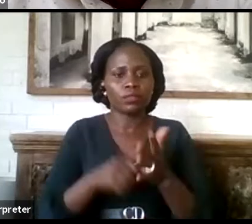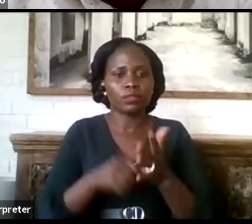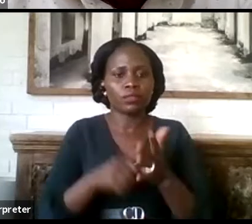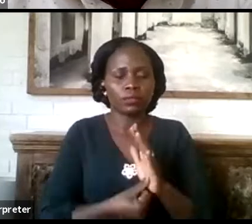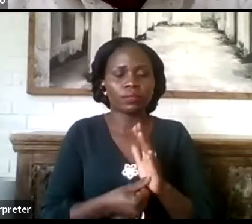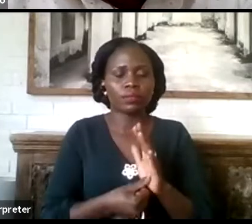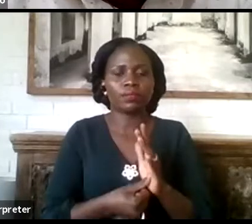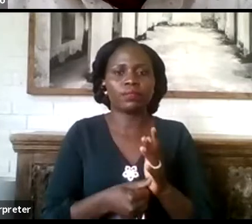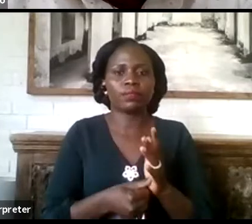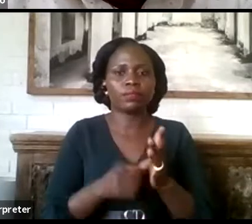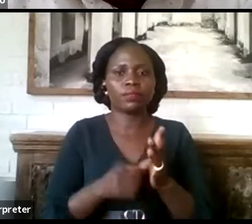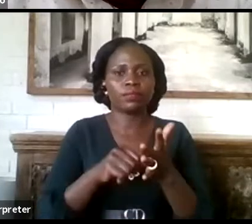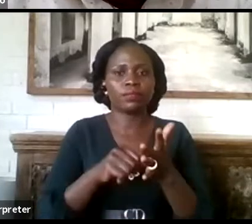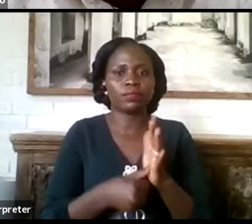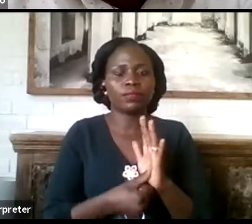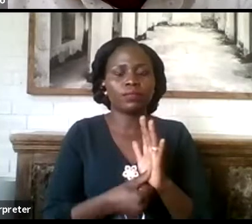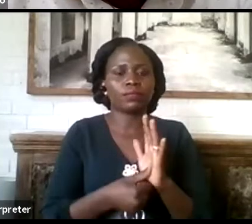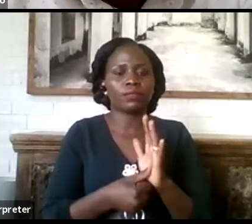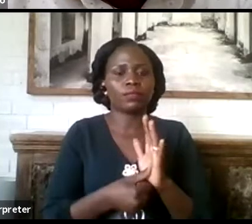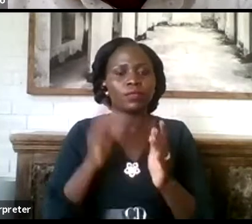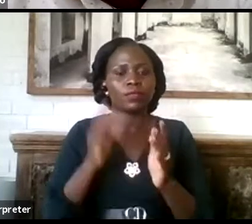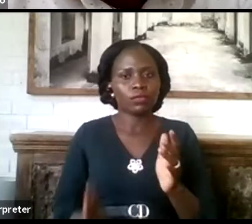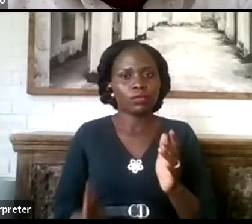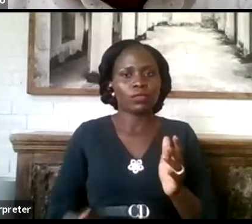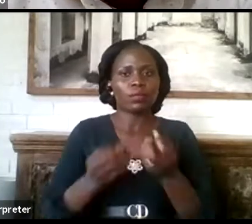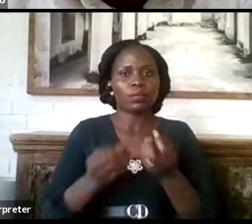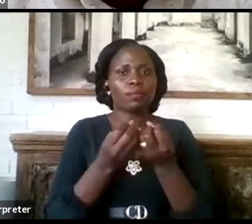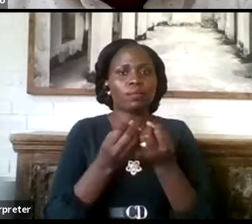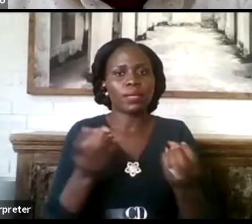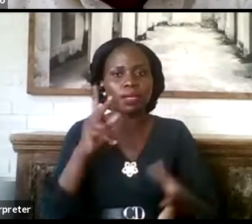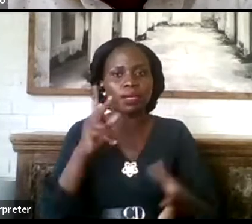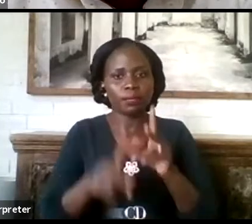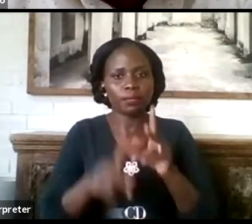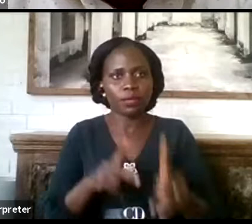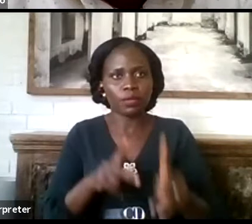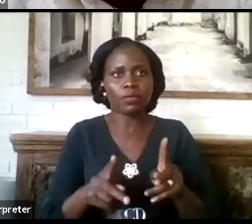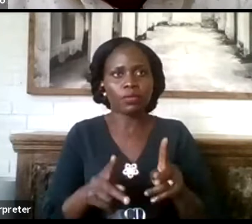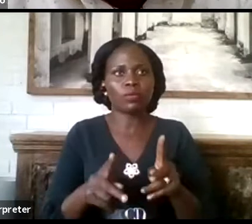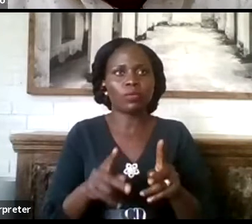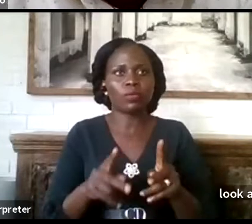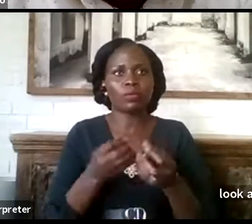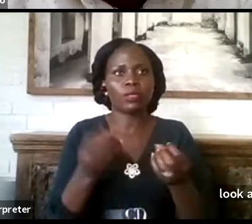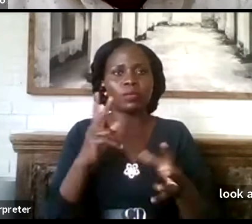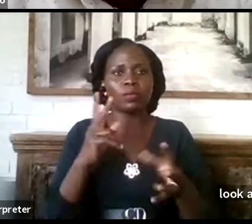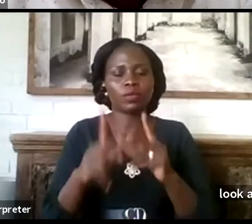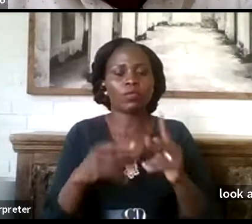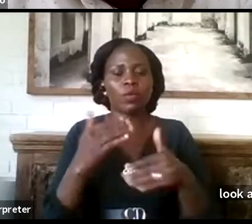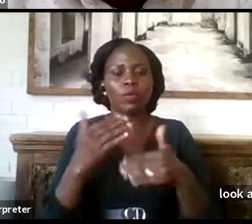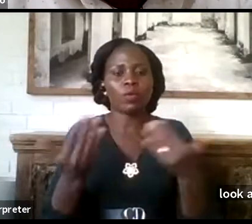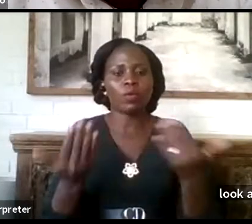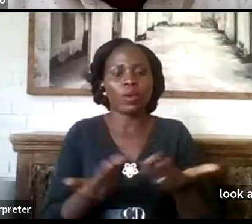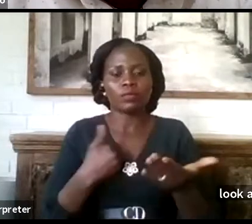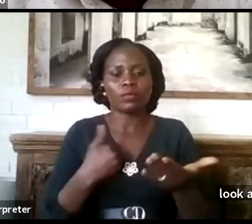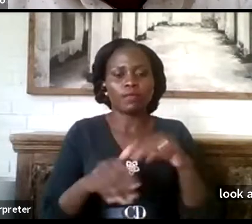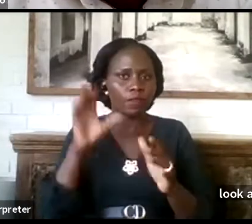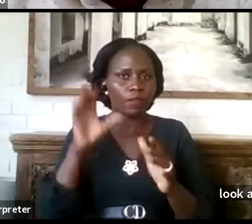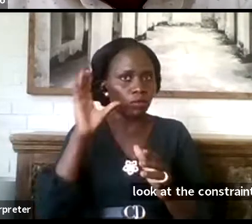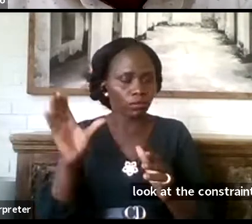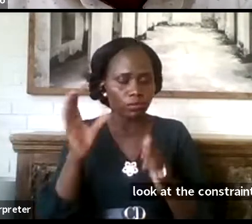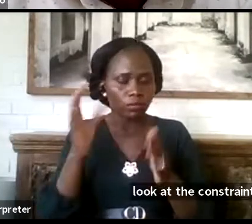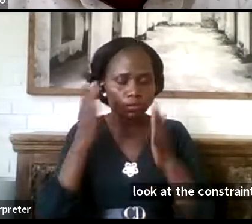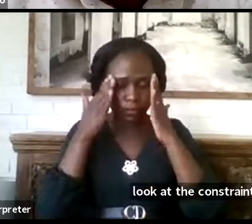For many people who are profit-oriented, they do not look at the constituents of persons with disability as a viable